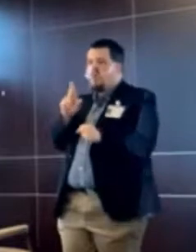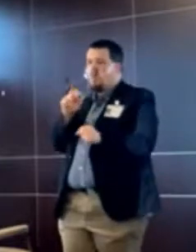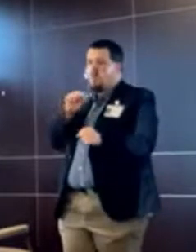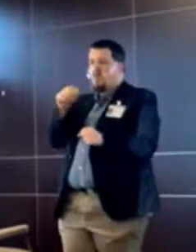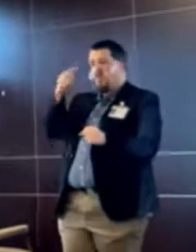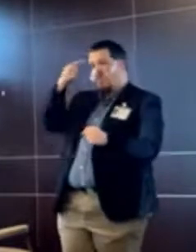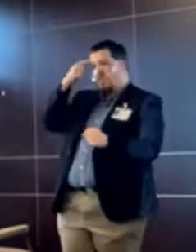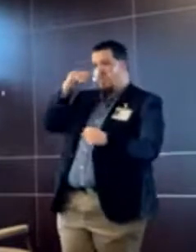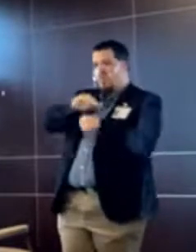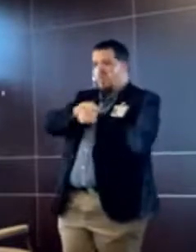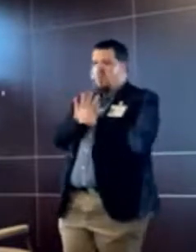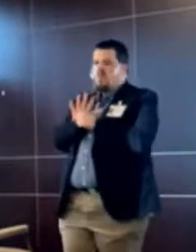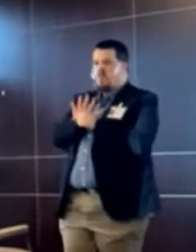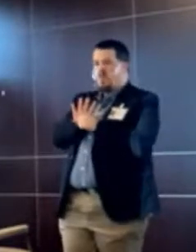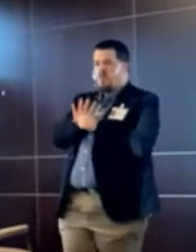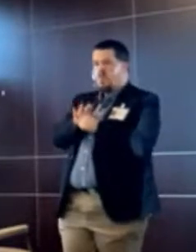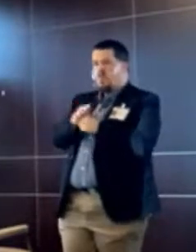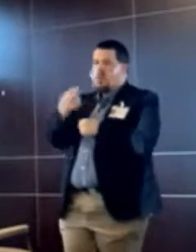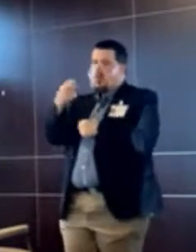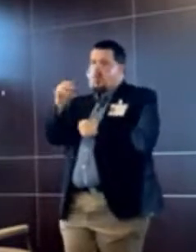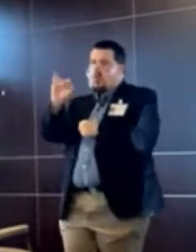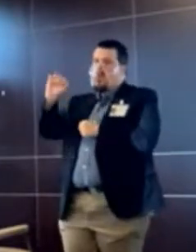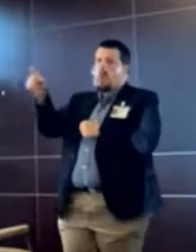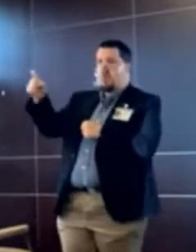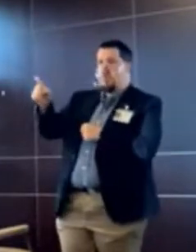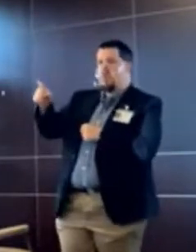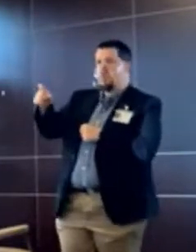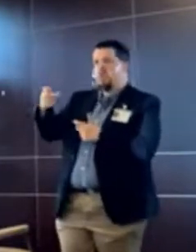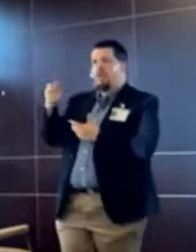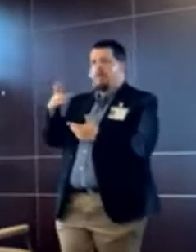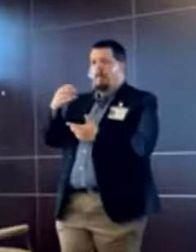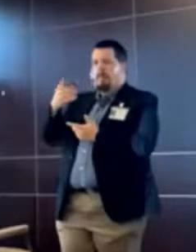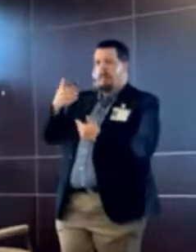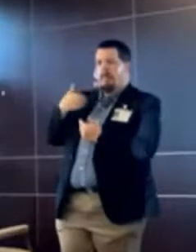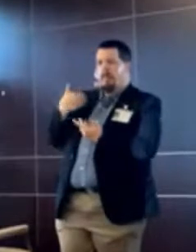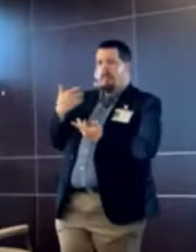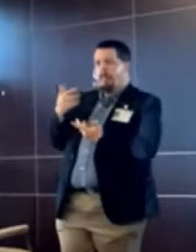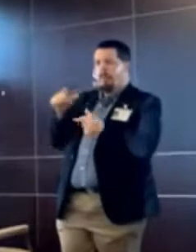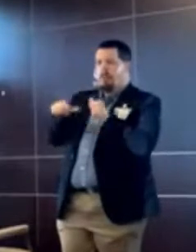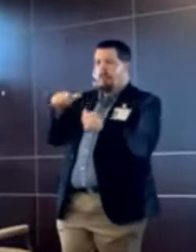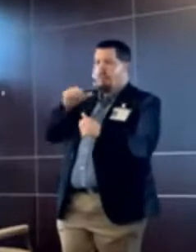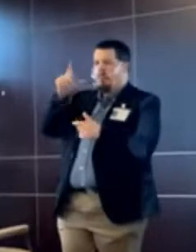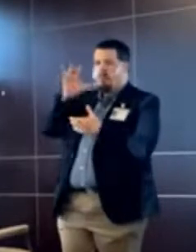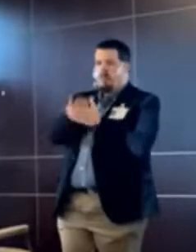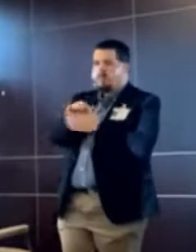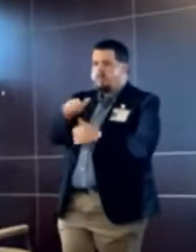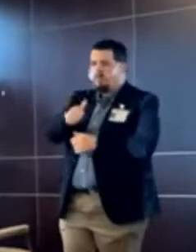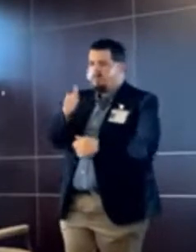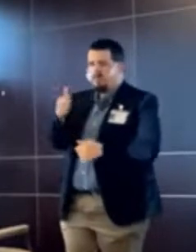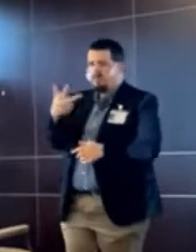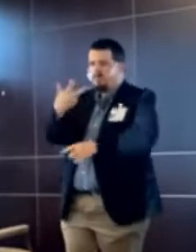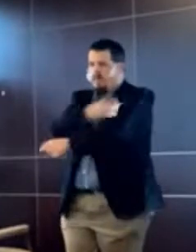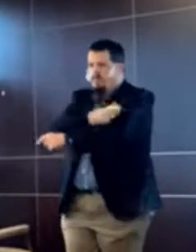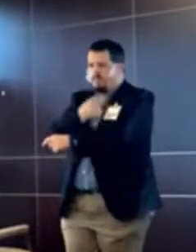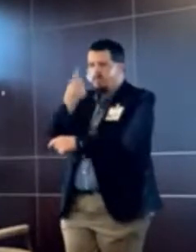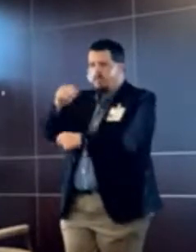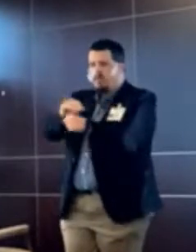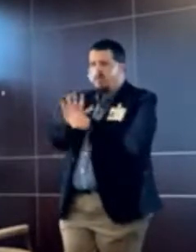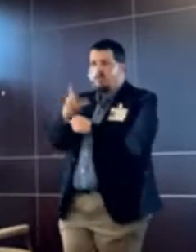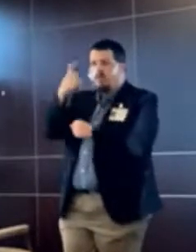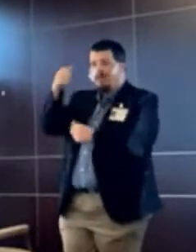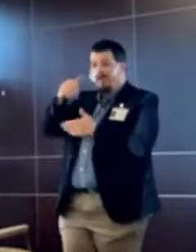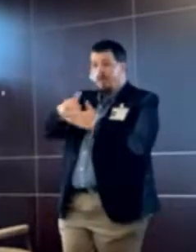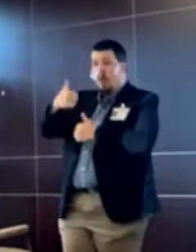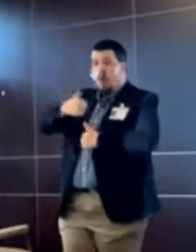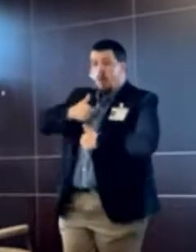or he thought that COVID was a hoax, or he had any unbelief. He did not receive his vaccination for COVID-19 because when he